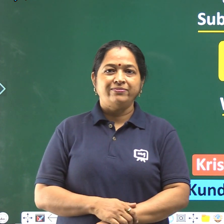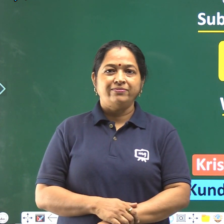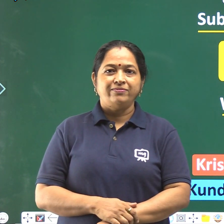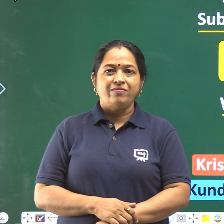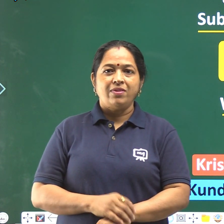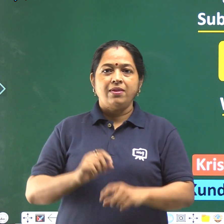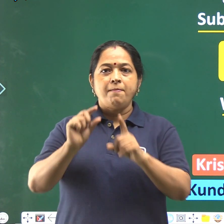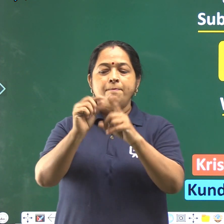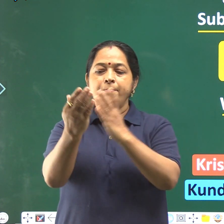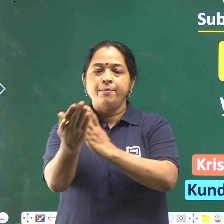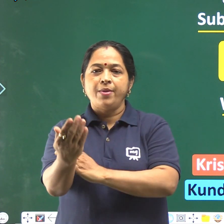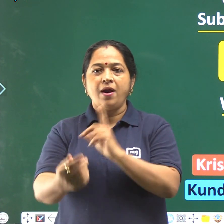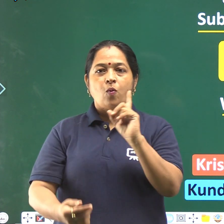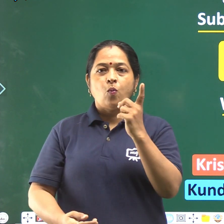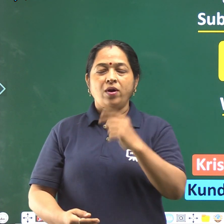part 1.